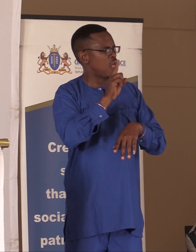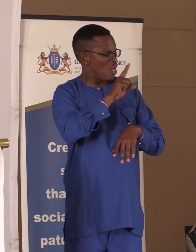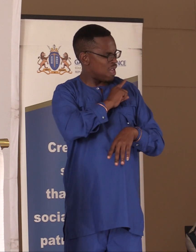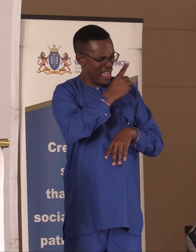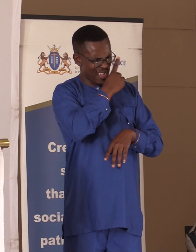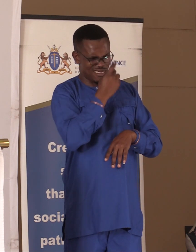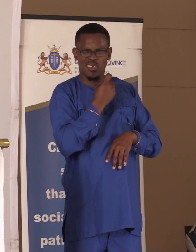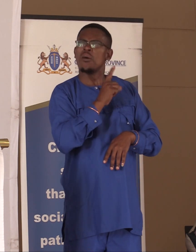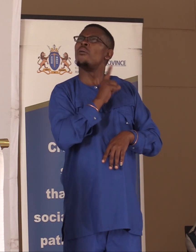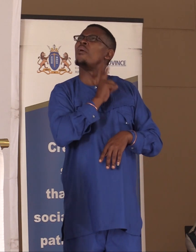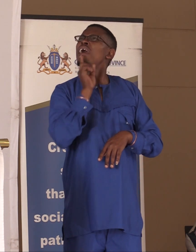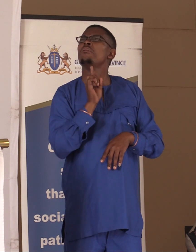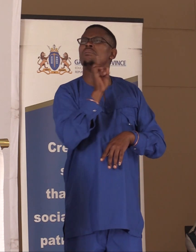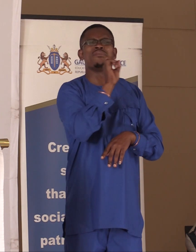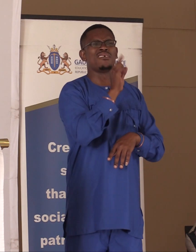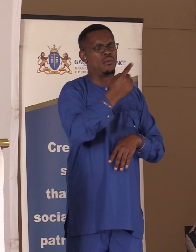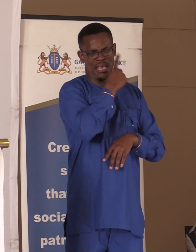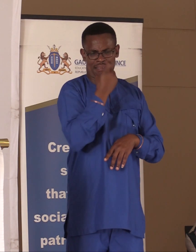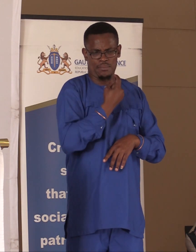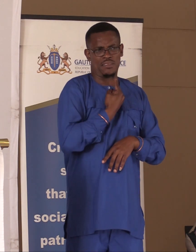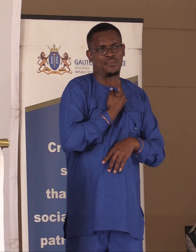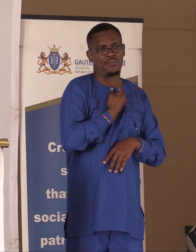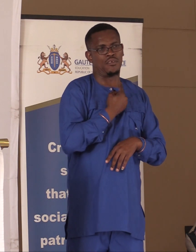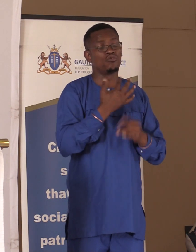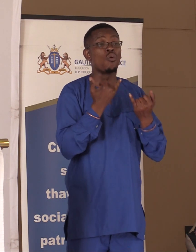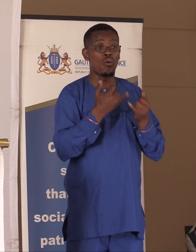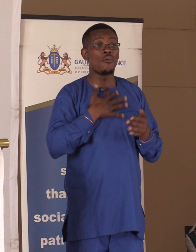I doing this? I don't need to do this.